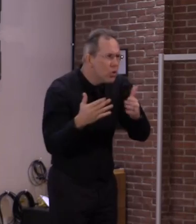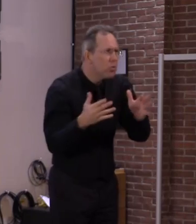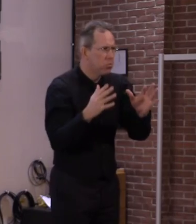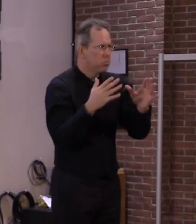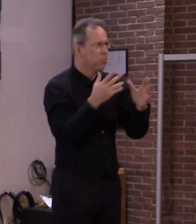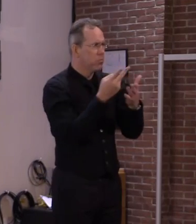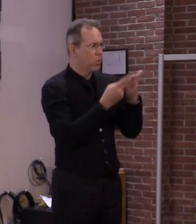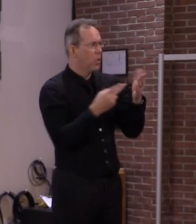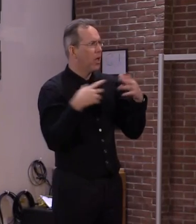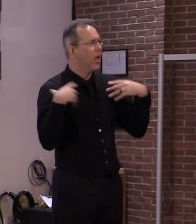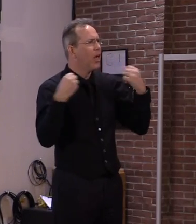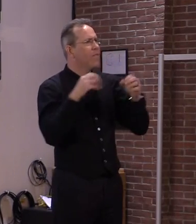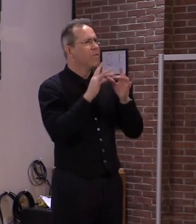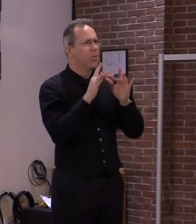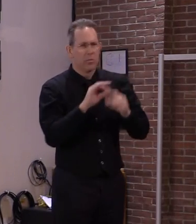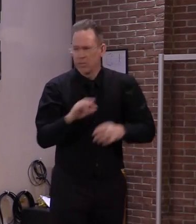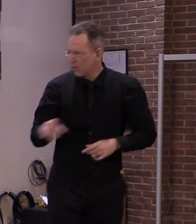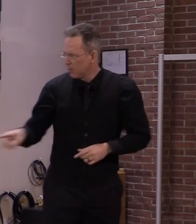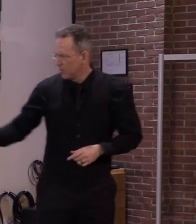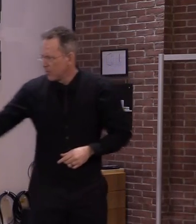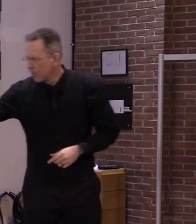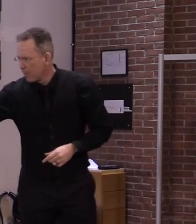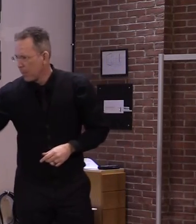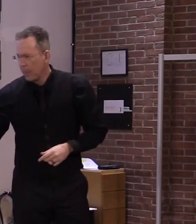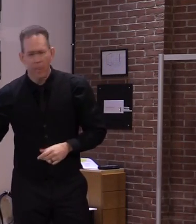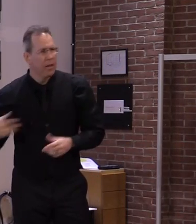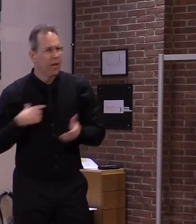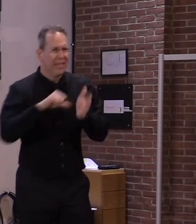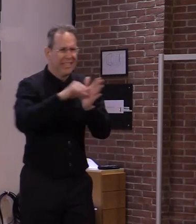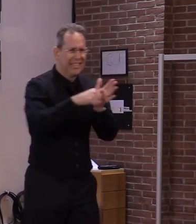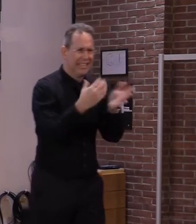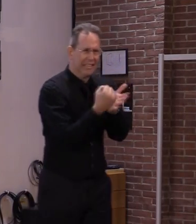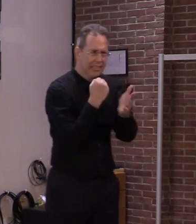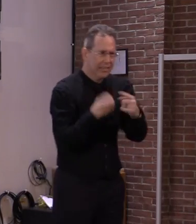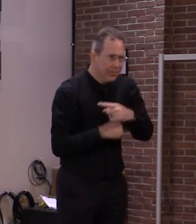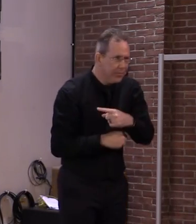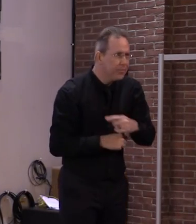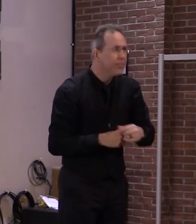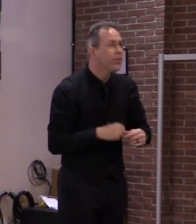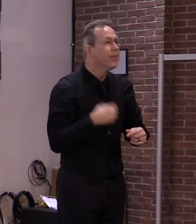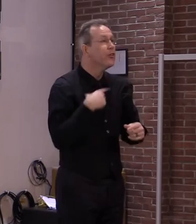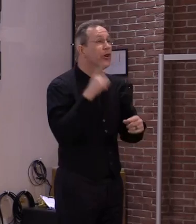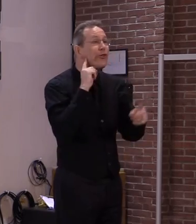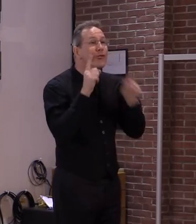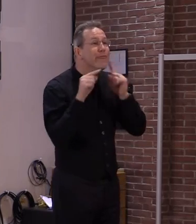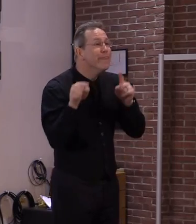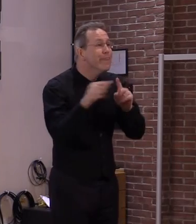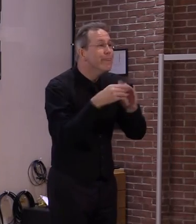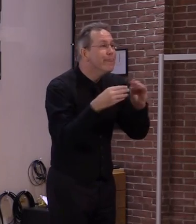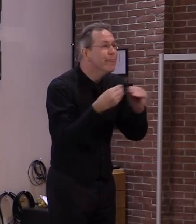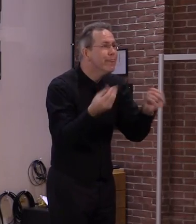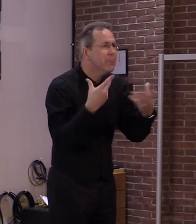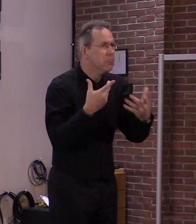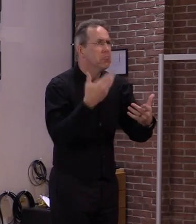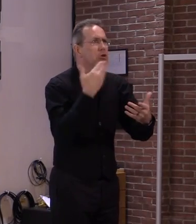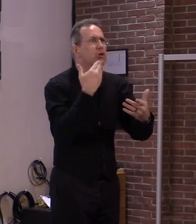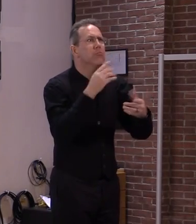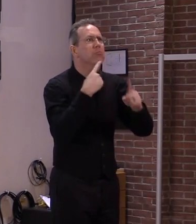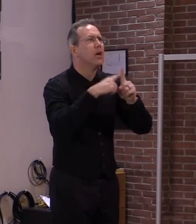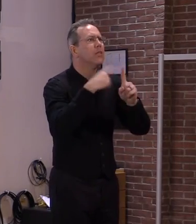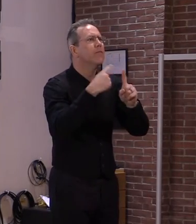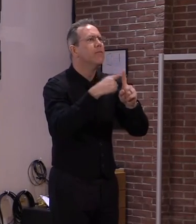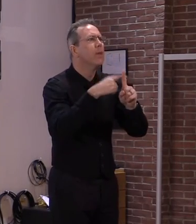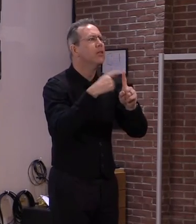healthvermont.gov/myvaccine website to sign up. It's easy. From everything that everybody is telling us, it is